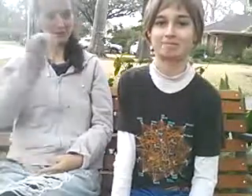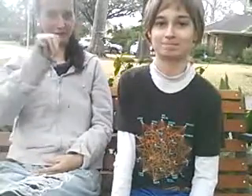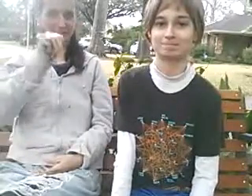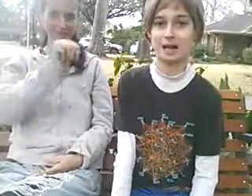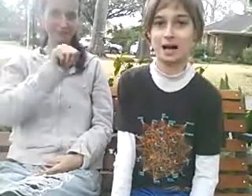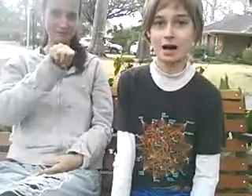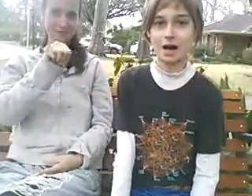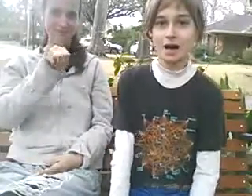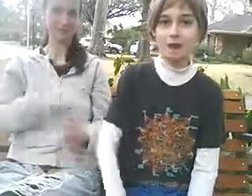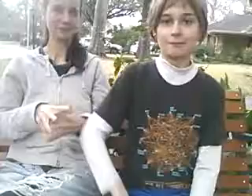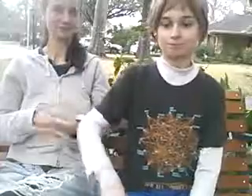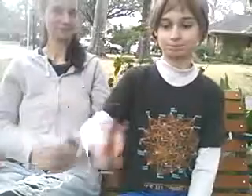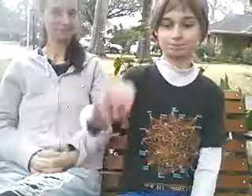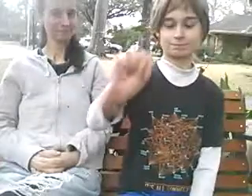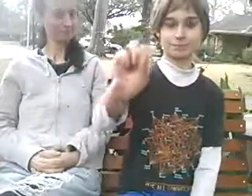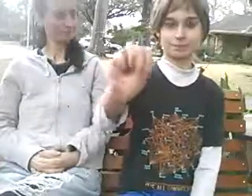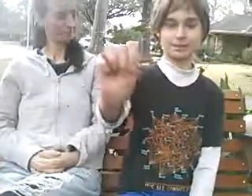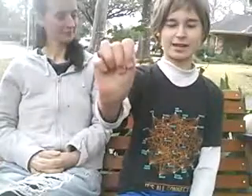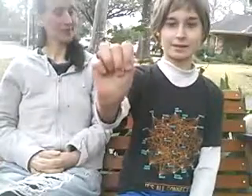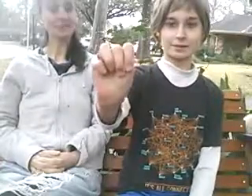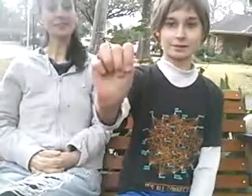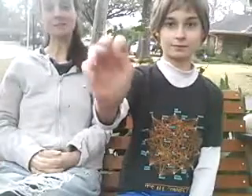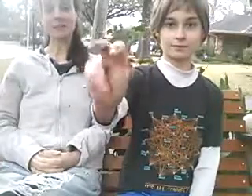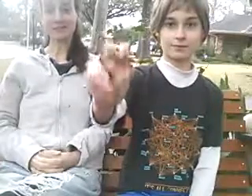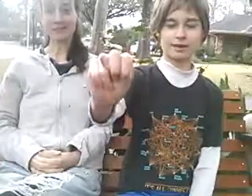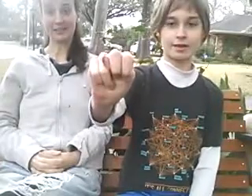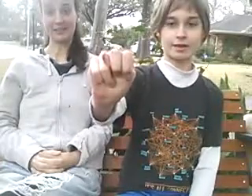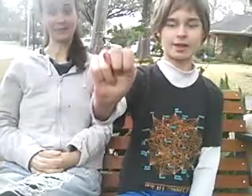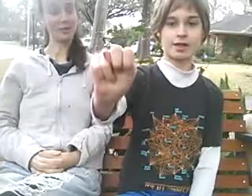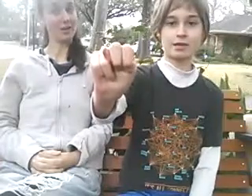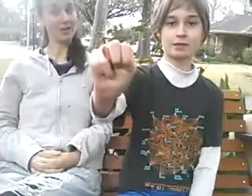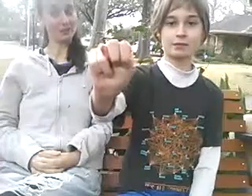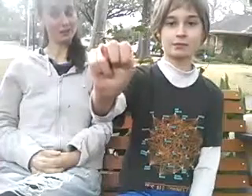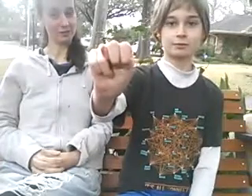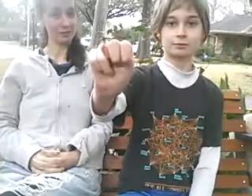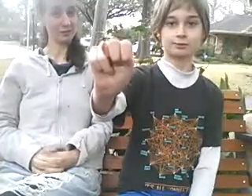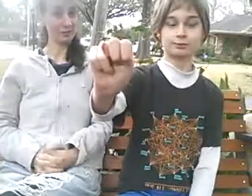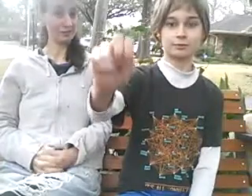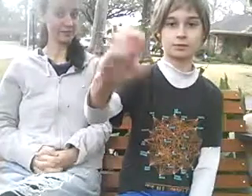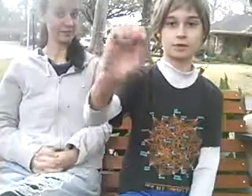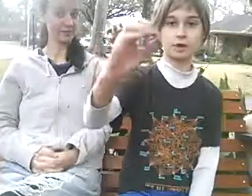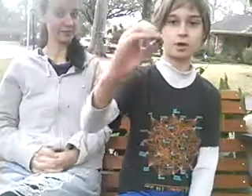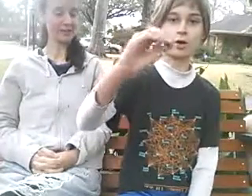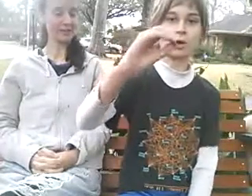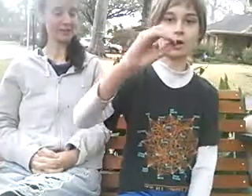this also. M. Now this is American Sign Language. N. There's other cultures have O. different sign